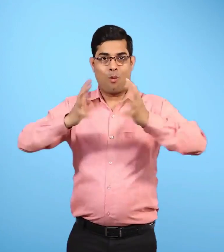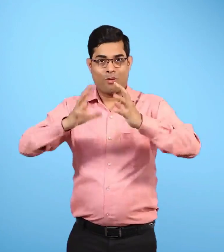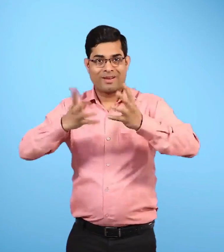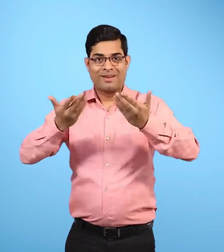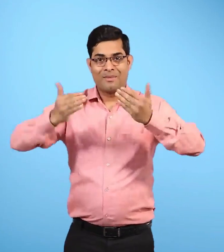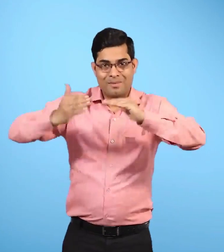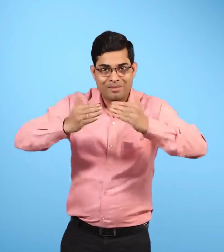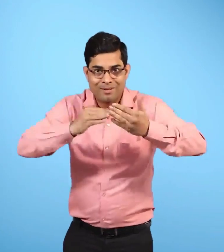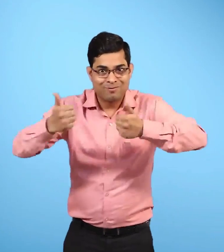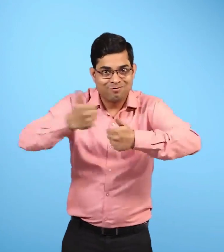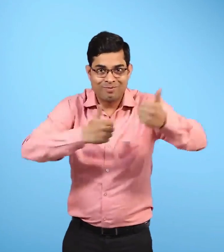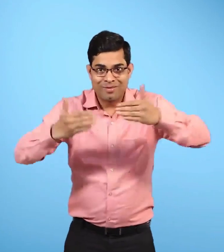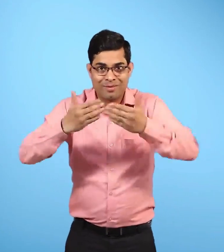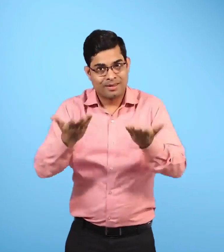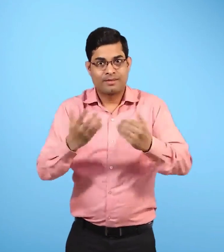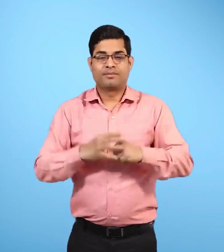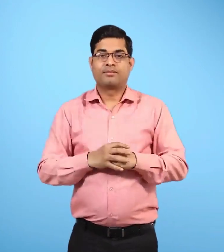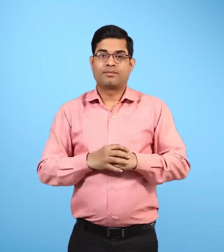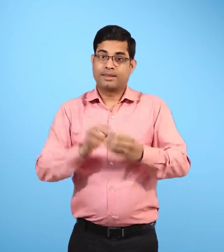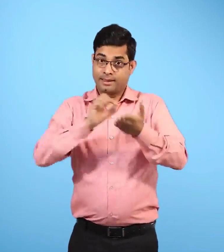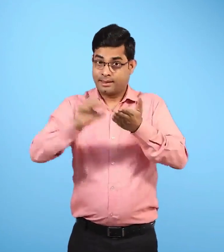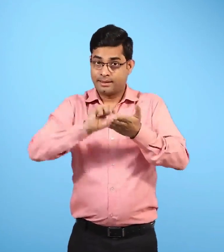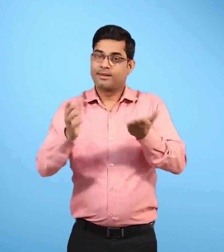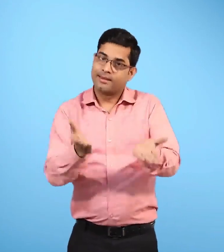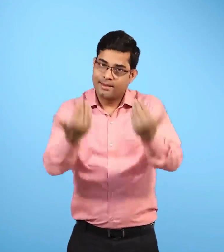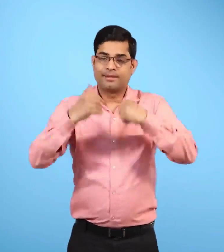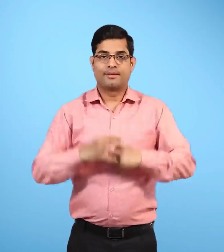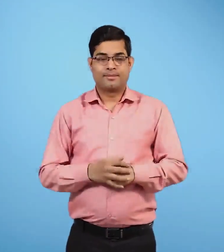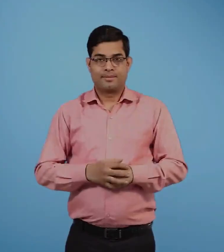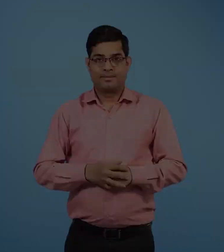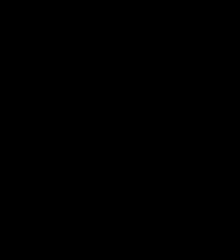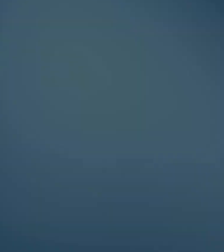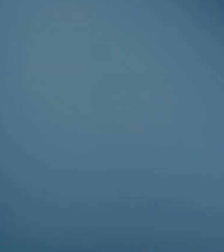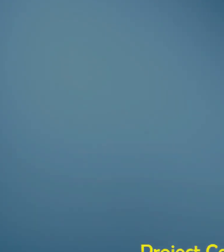football match.